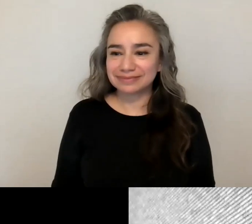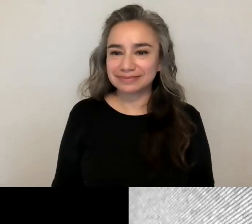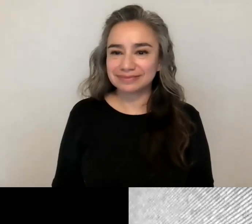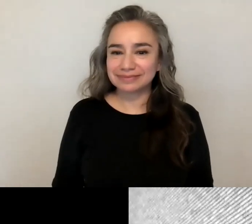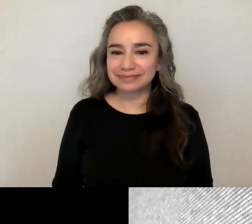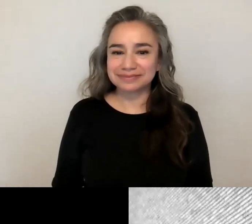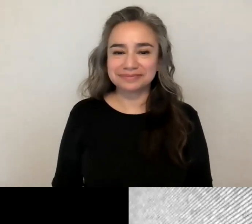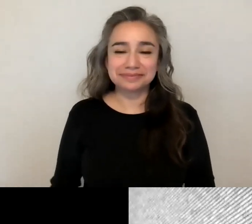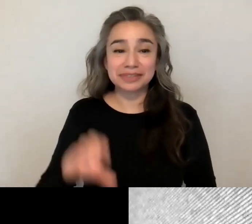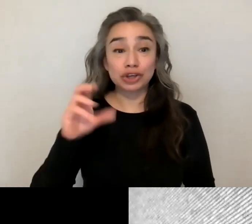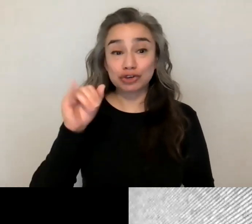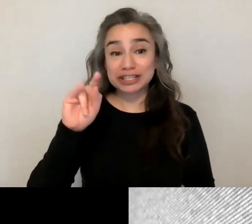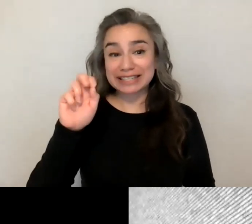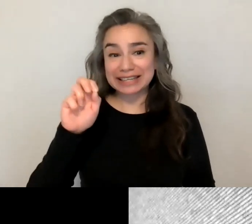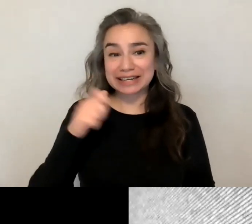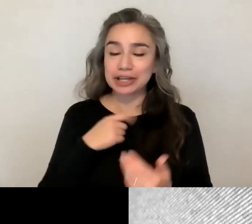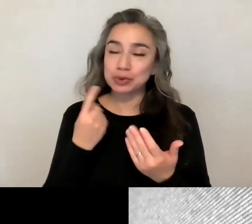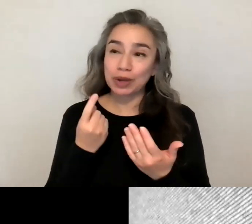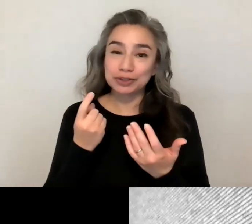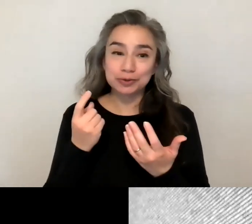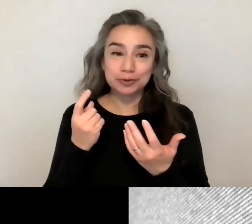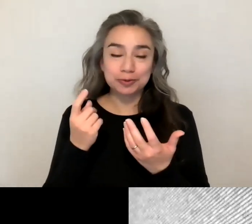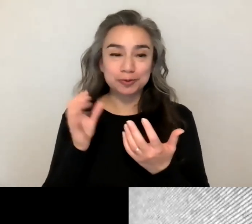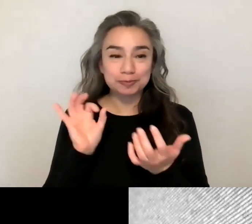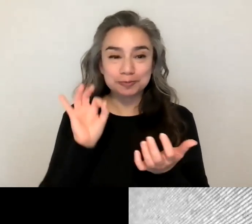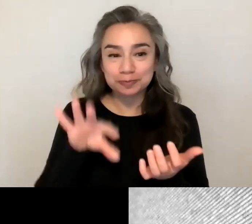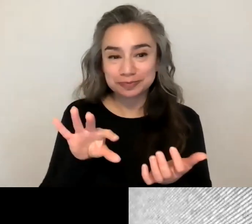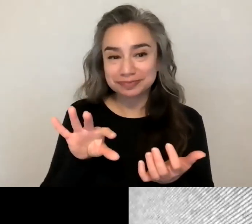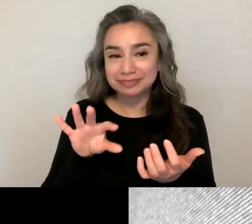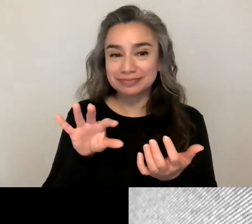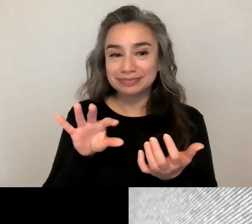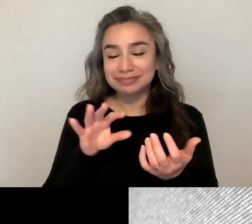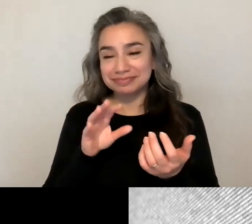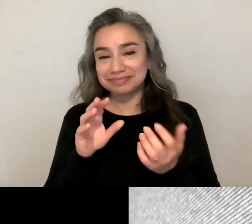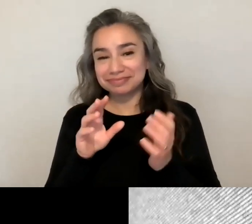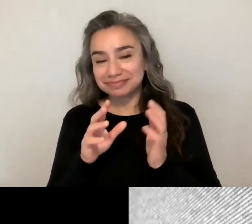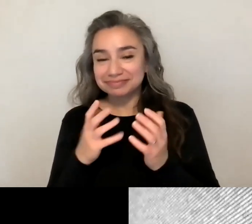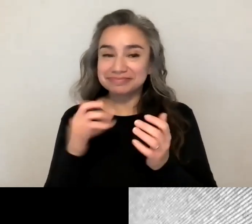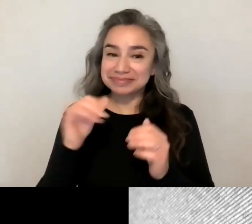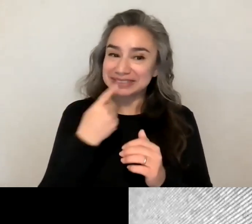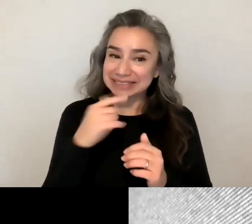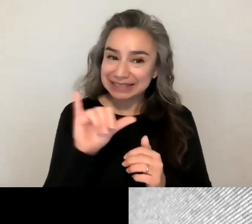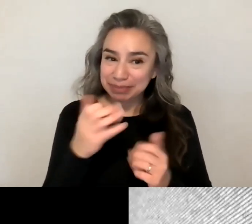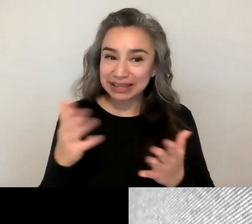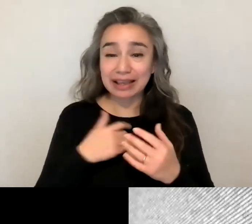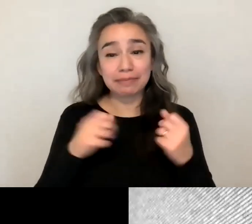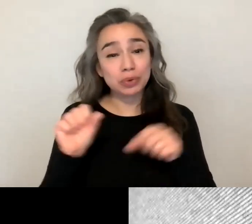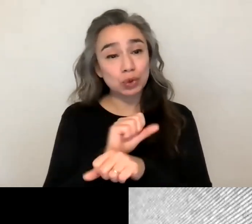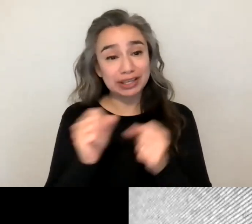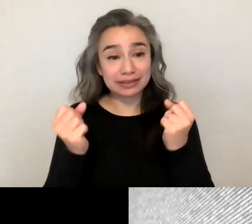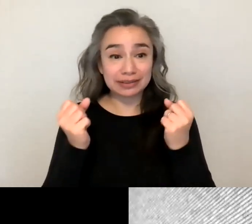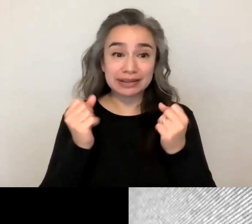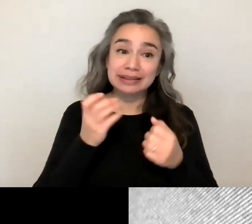I'm going to just jump in to echo that as someone who has been working in an interdisciplinary department for the past 15